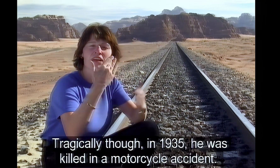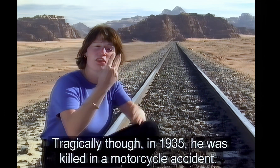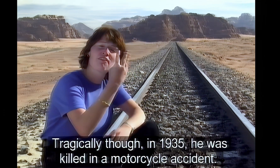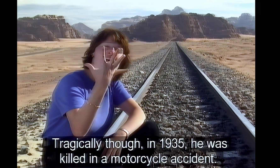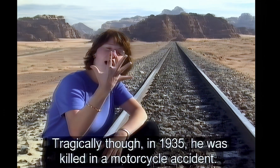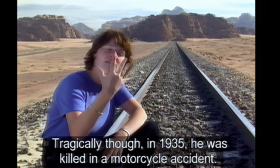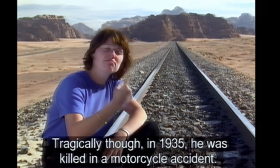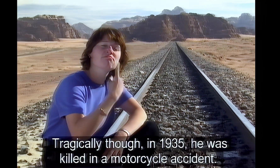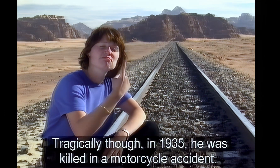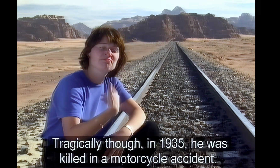killed in a motorcycle accident.